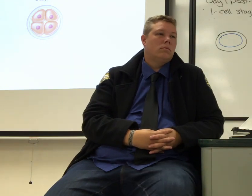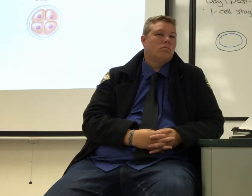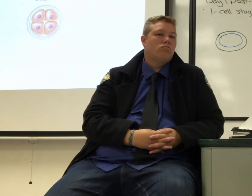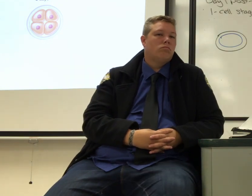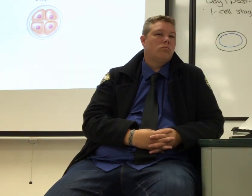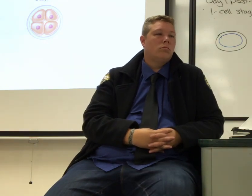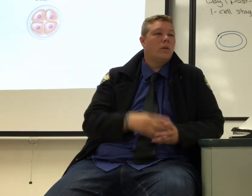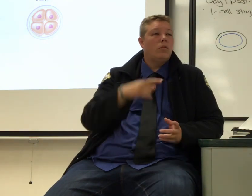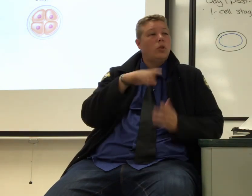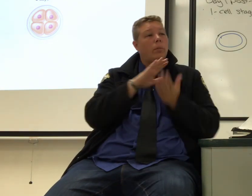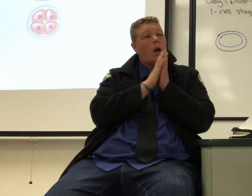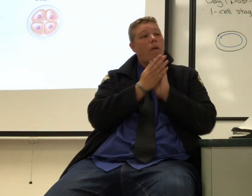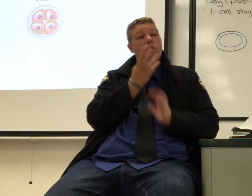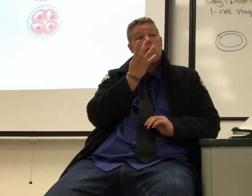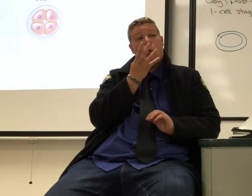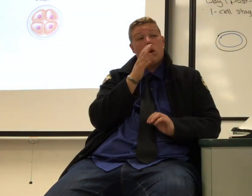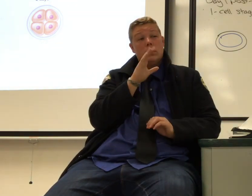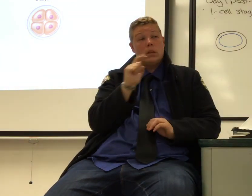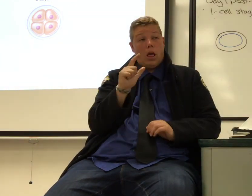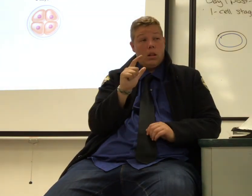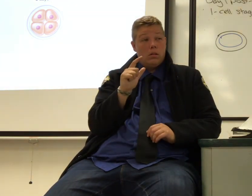If you were to become four cells,